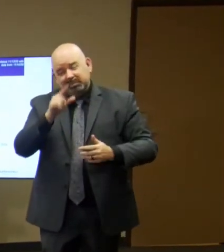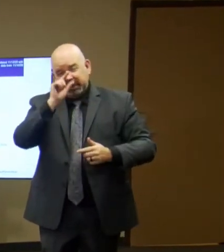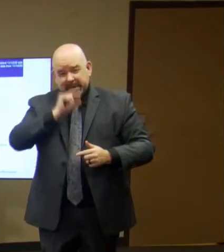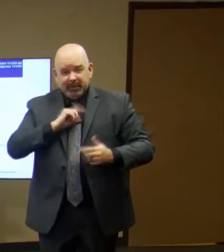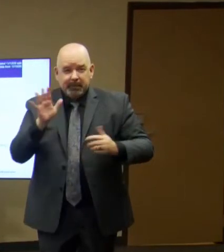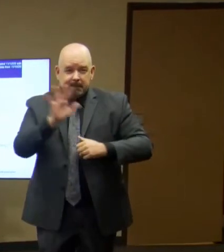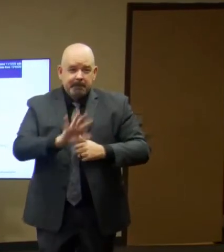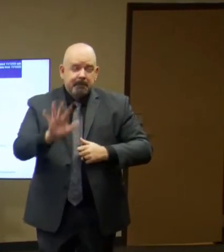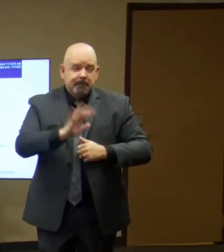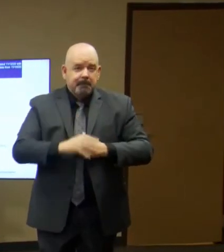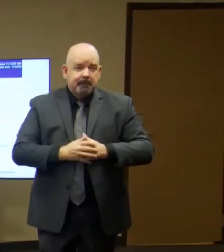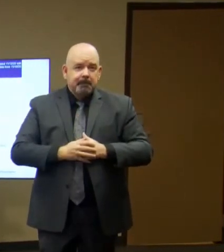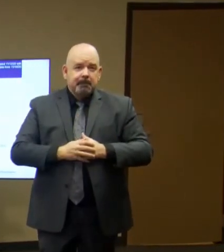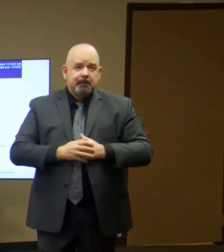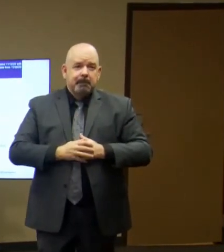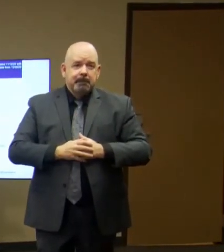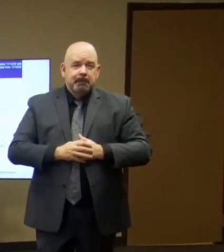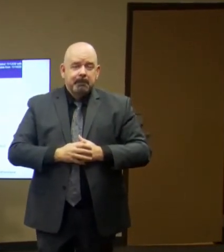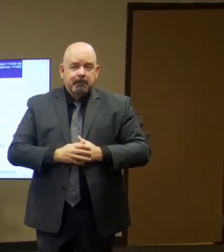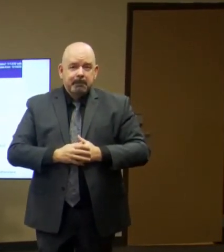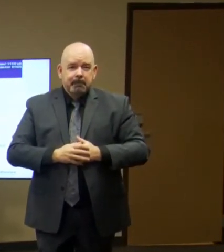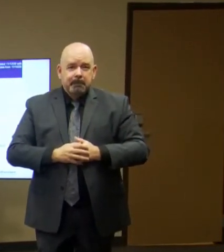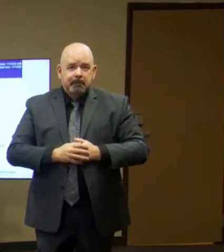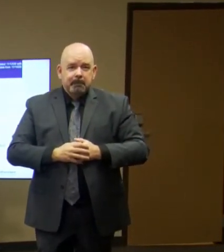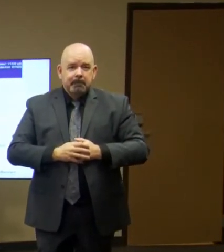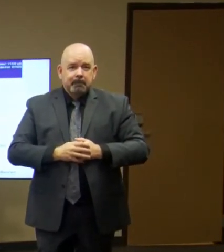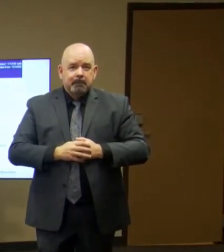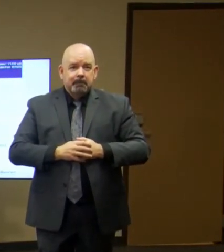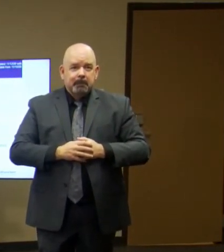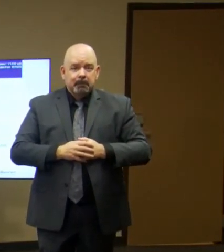with their slide, with their predictions, and they